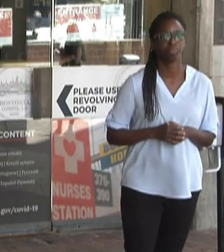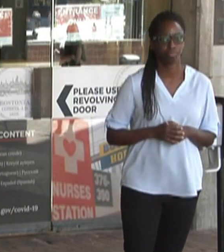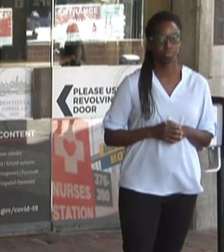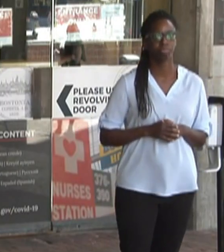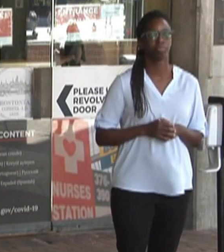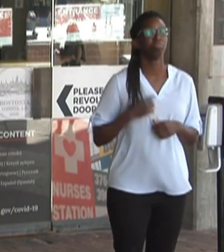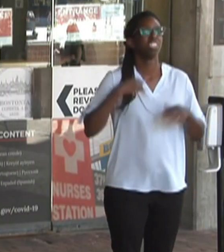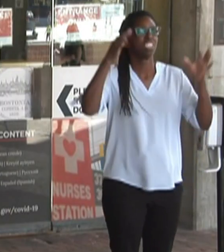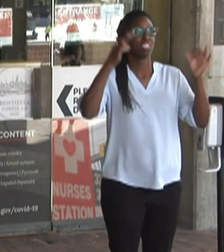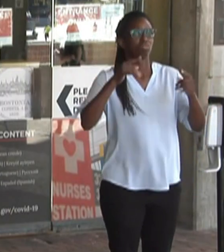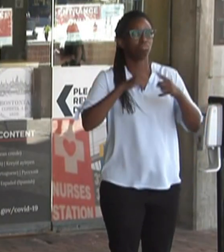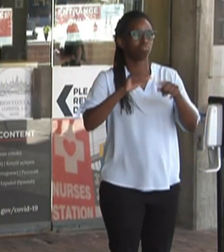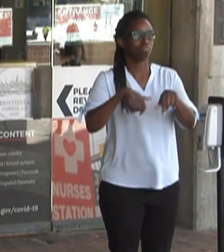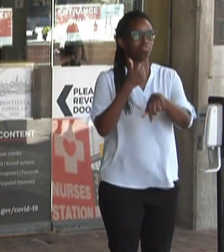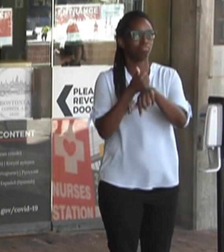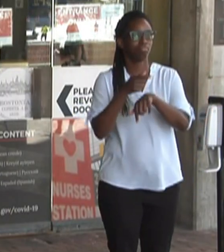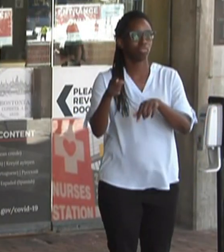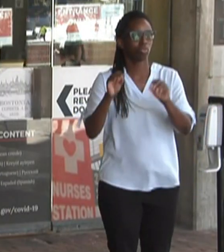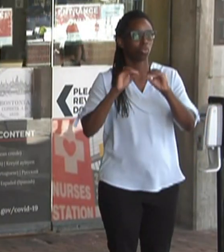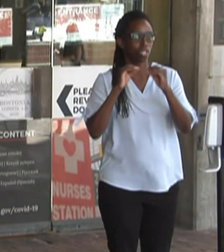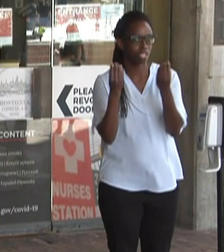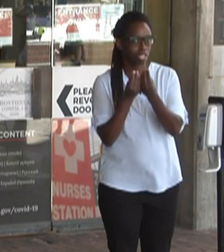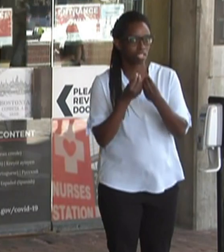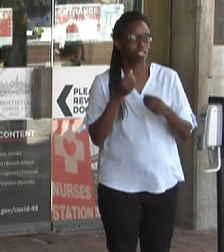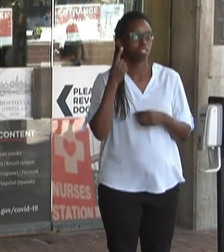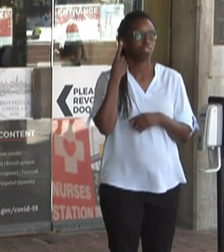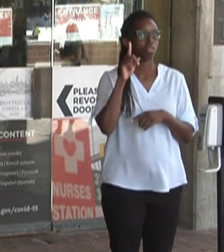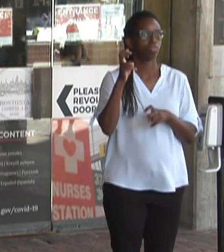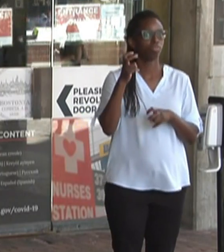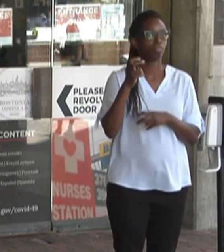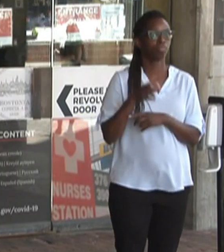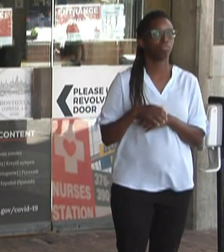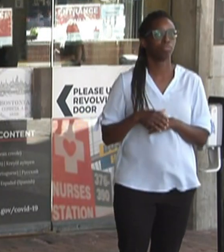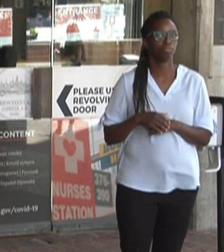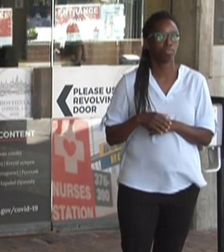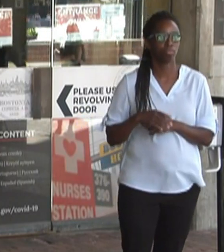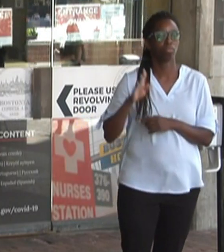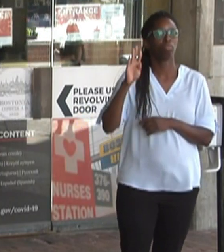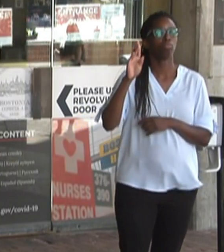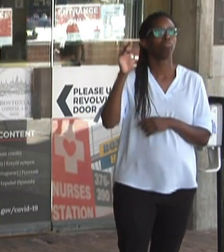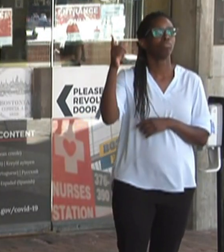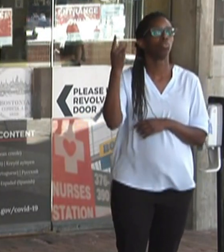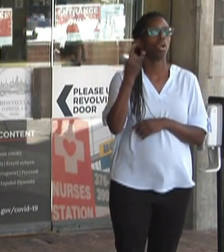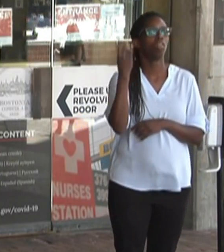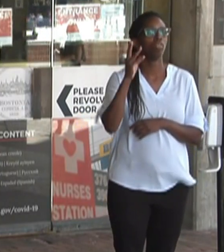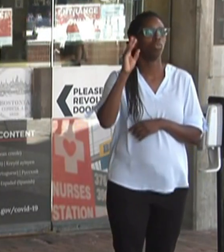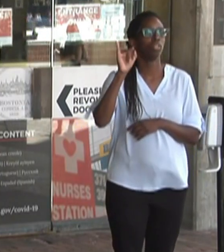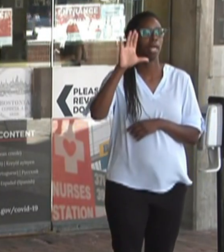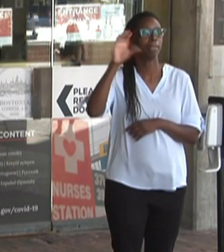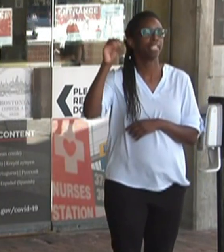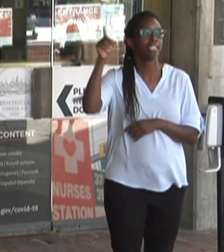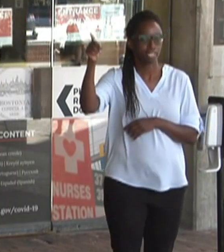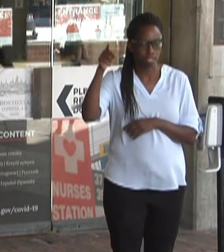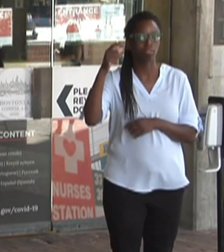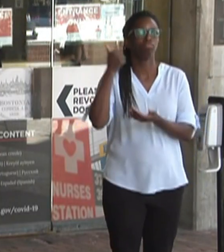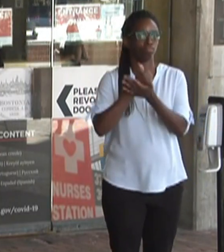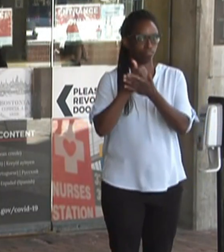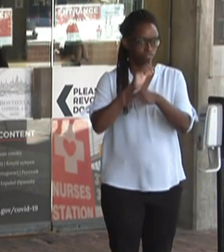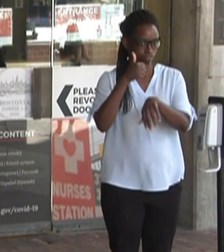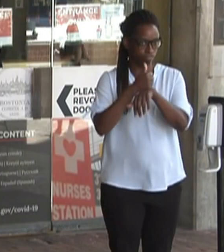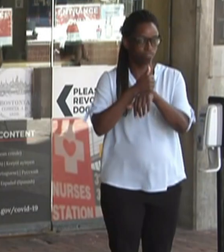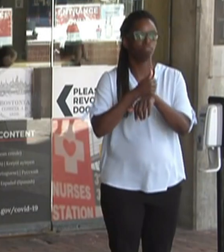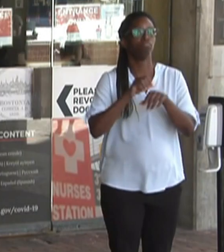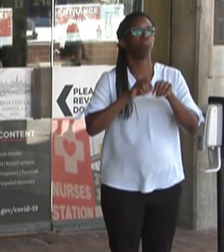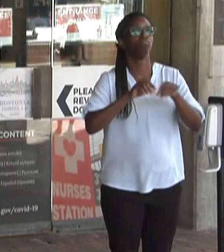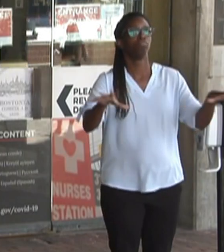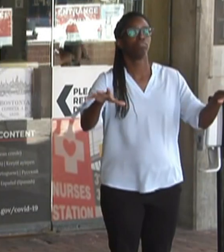Equity to be a leader in this work. Our digital equity fund, provides grants to community